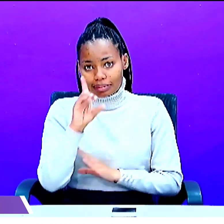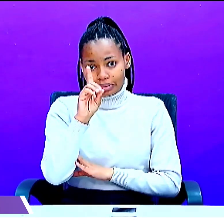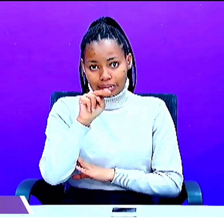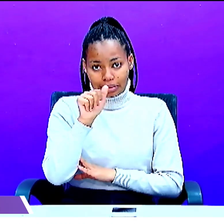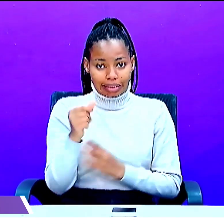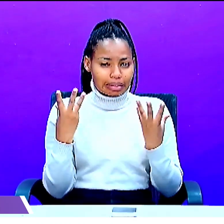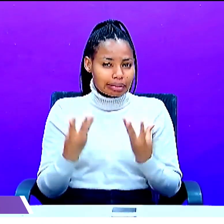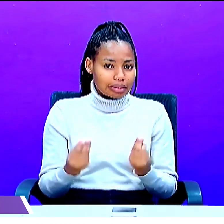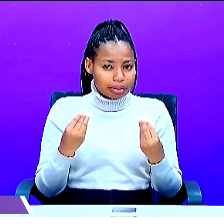expected.